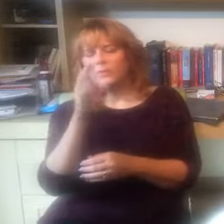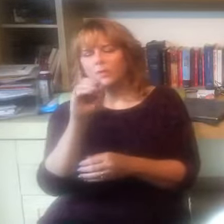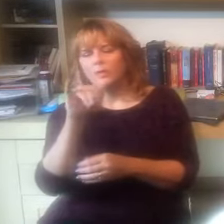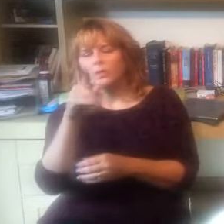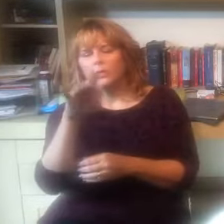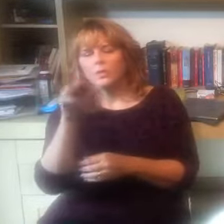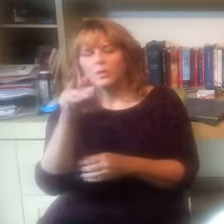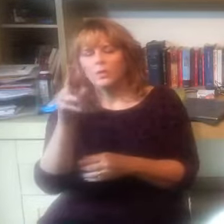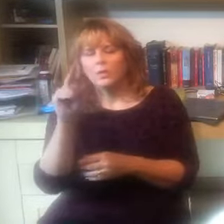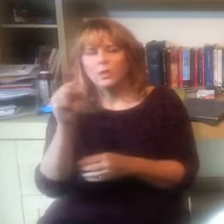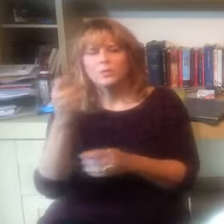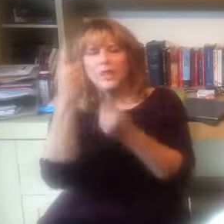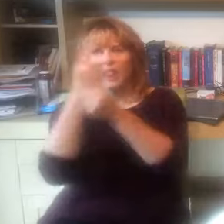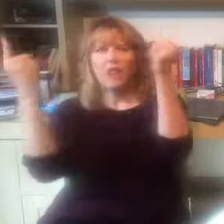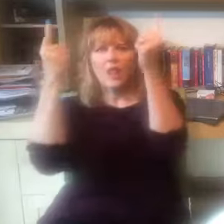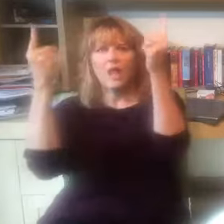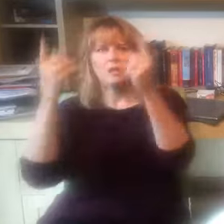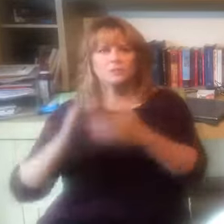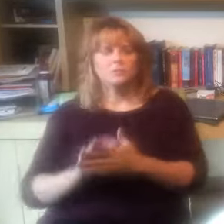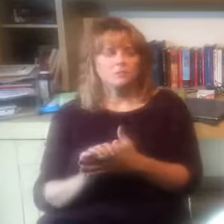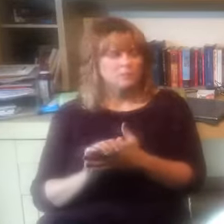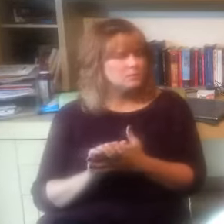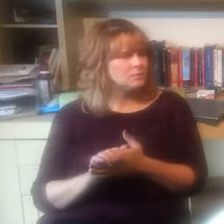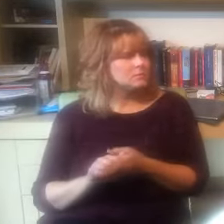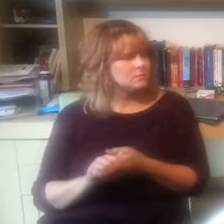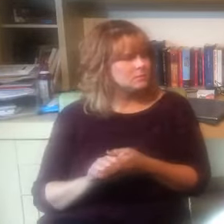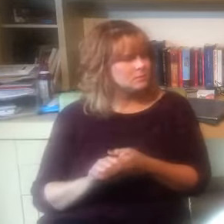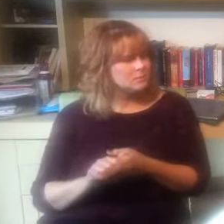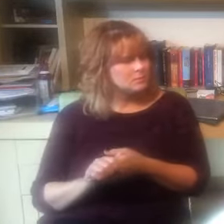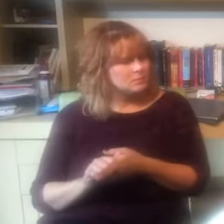have declared that